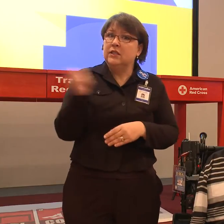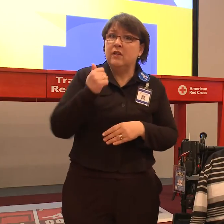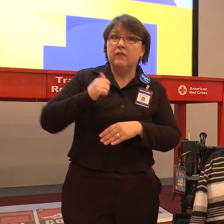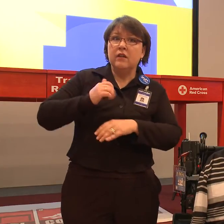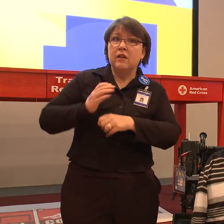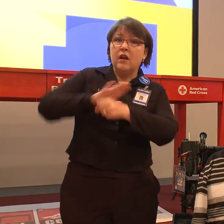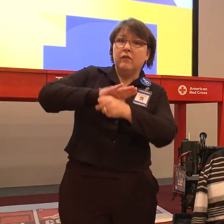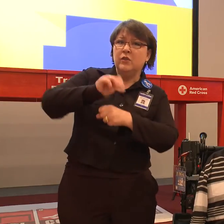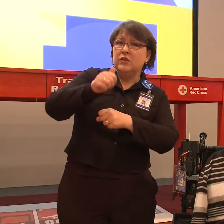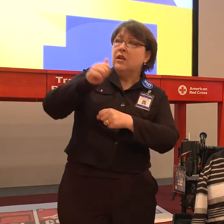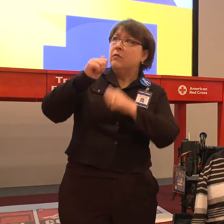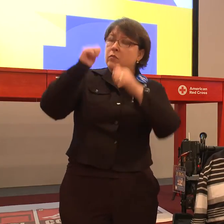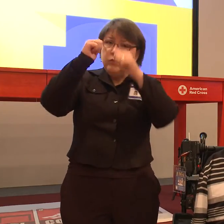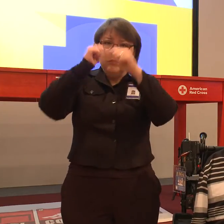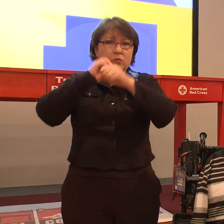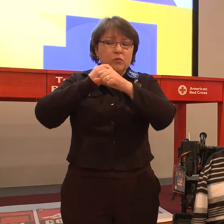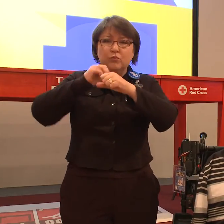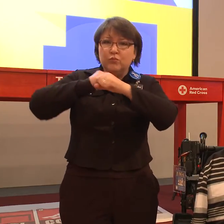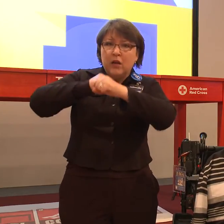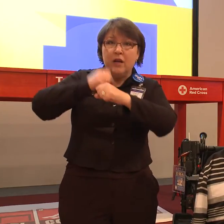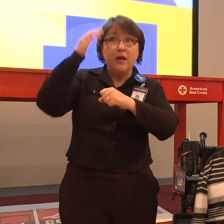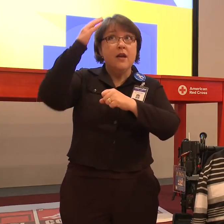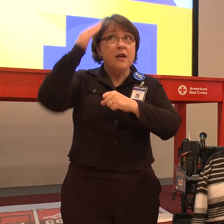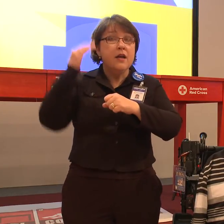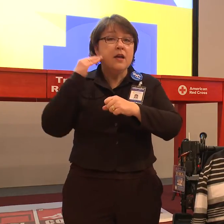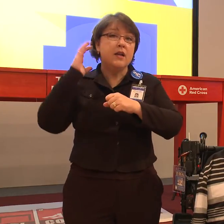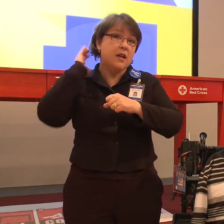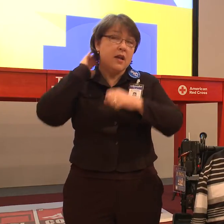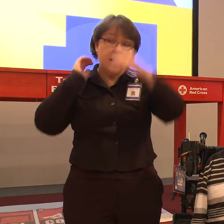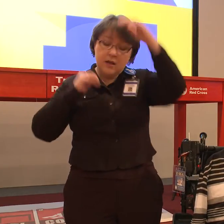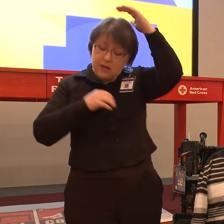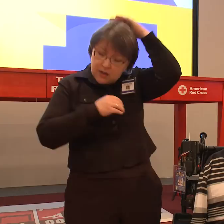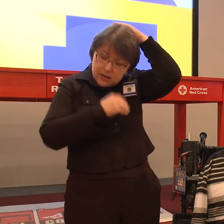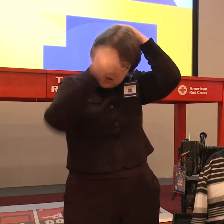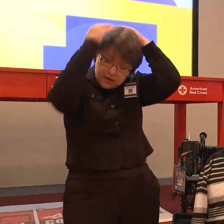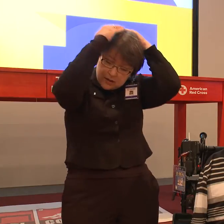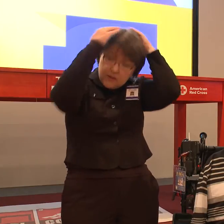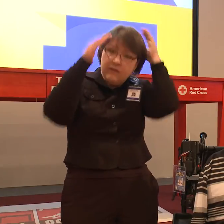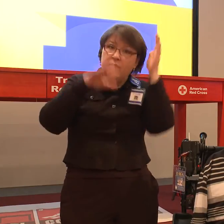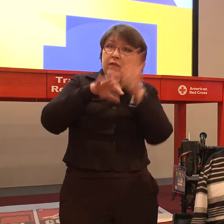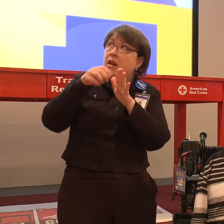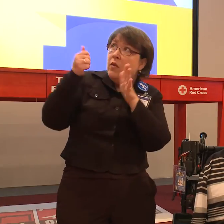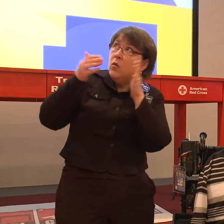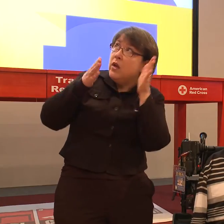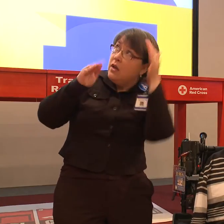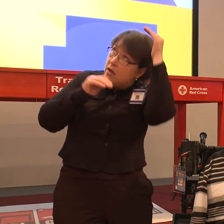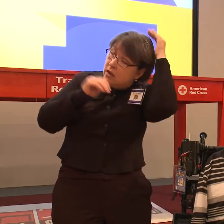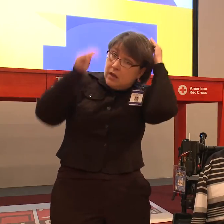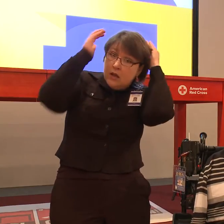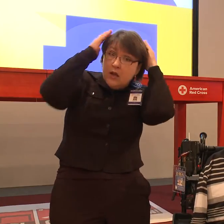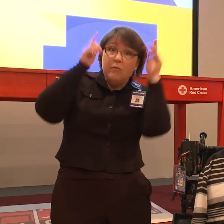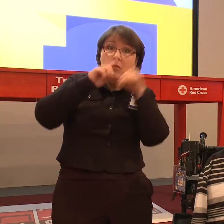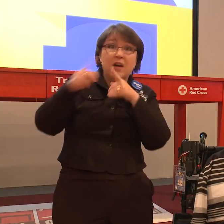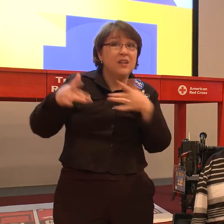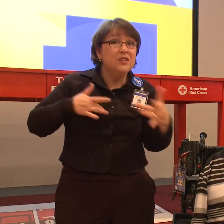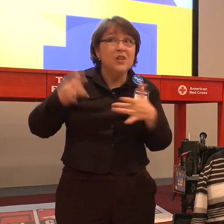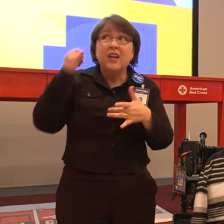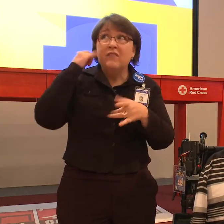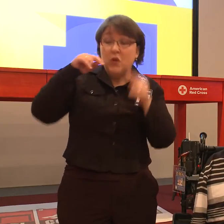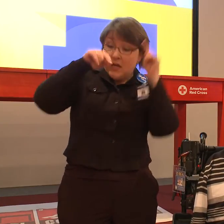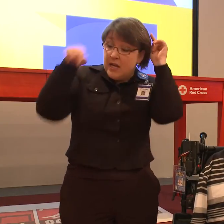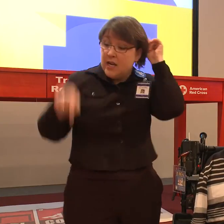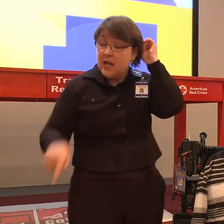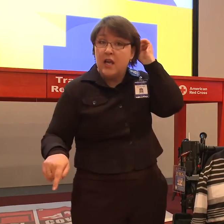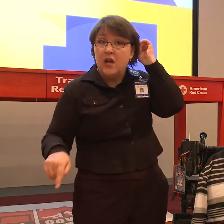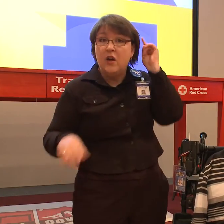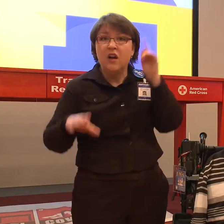you're protecting your head and your neck and anything that may be falling near you. But the real concern is if you get down and no one knows that you've